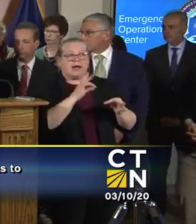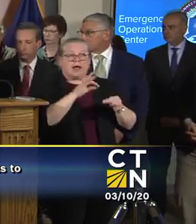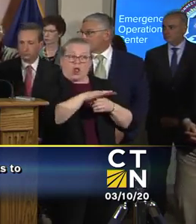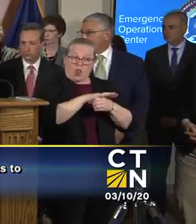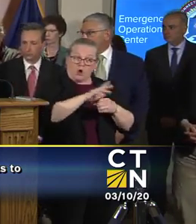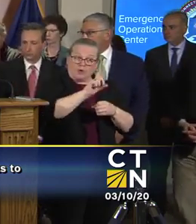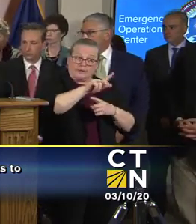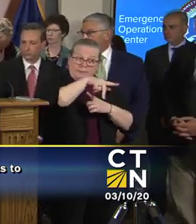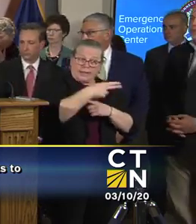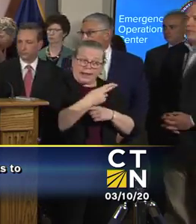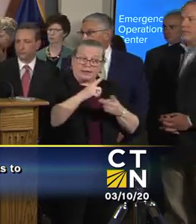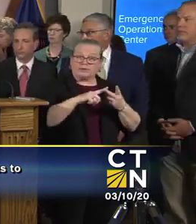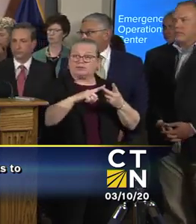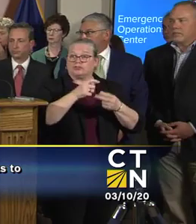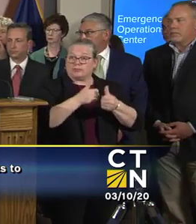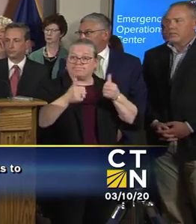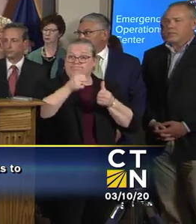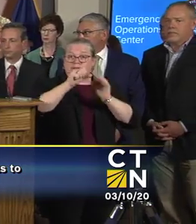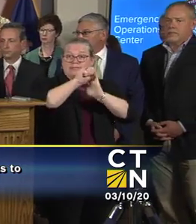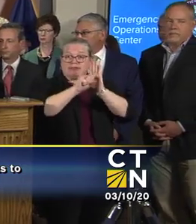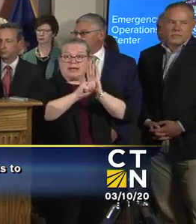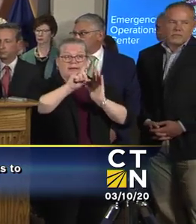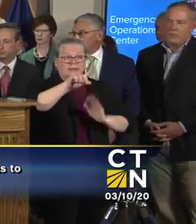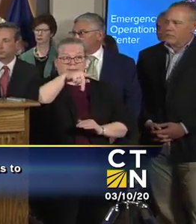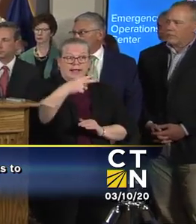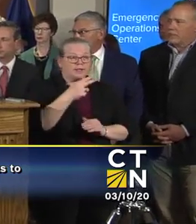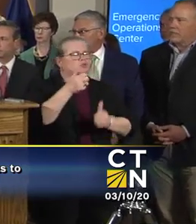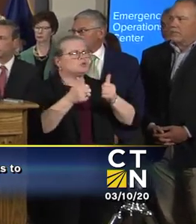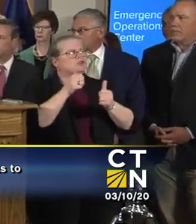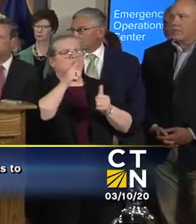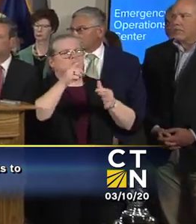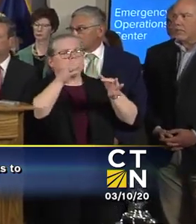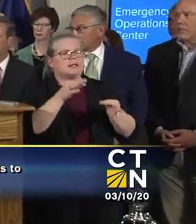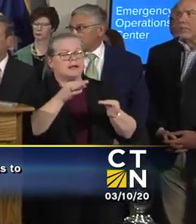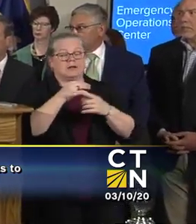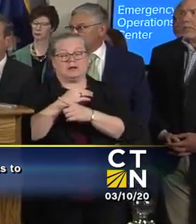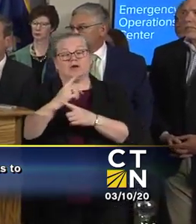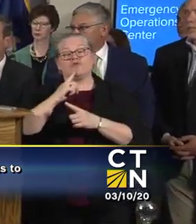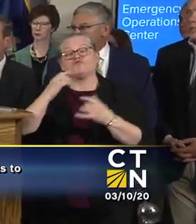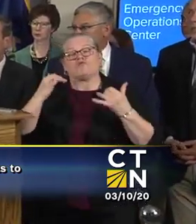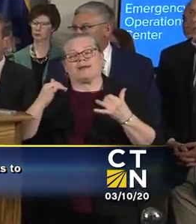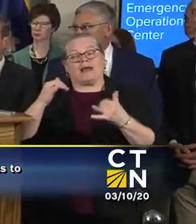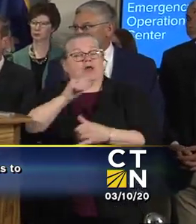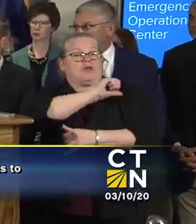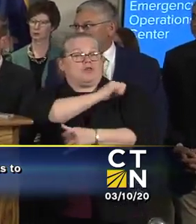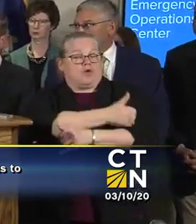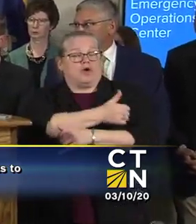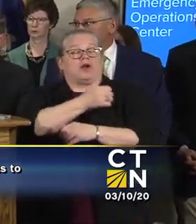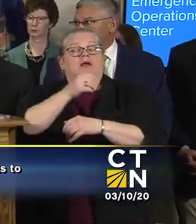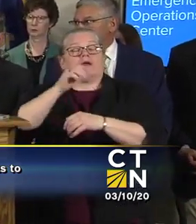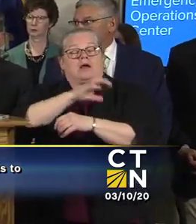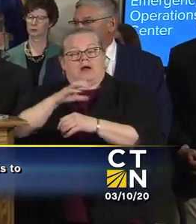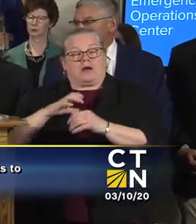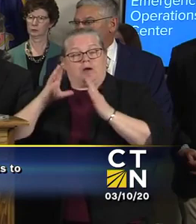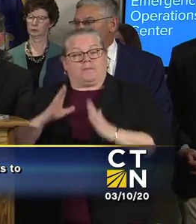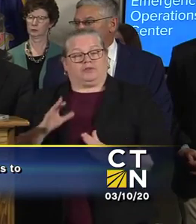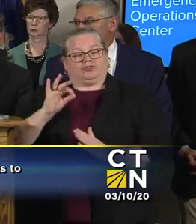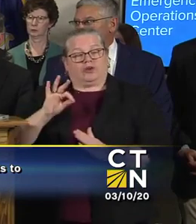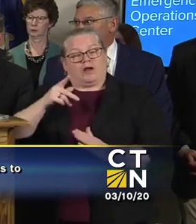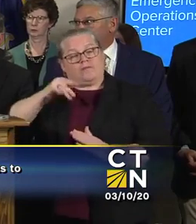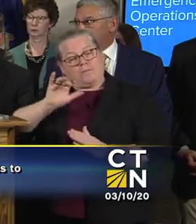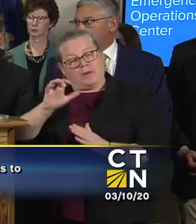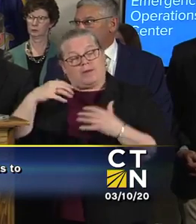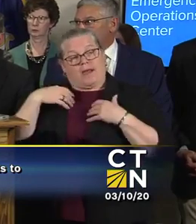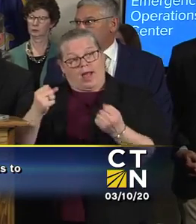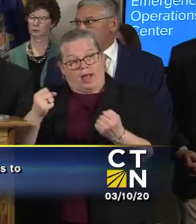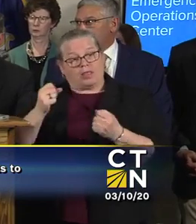So that authority in the first instance now rests with the Commissioner of Public Health. However, the governor is making it clear in this order, it's